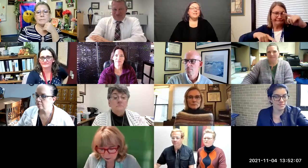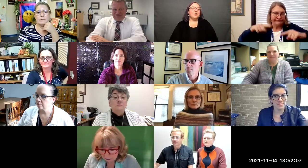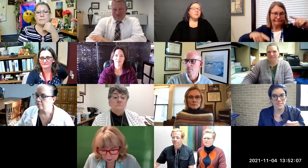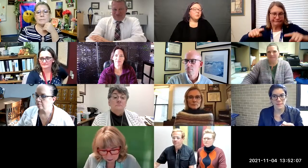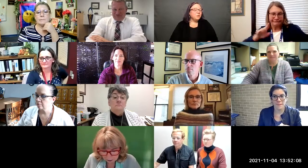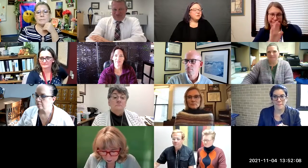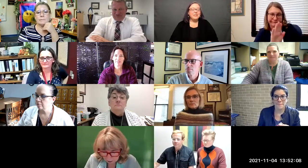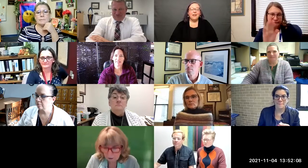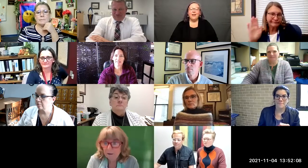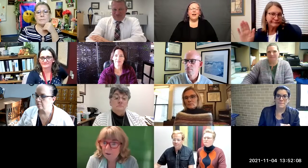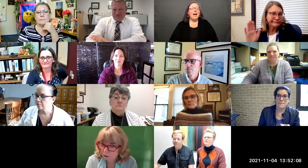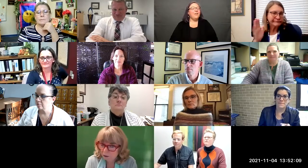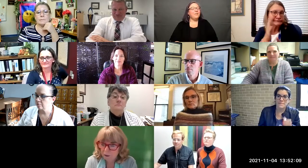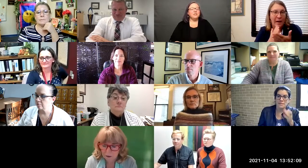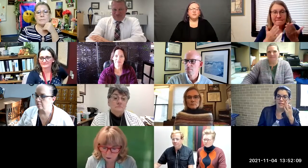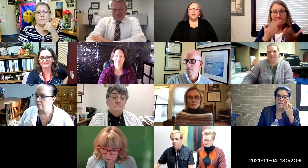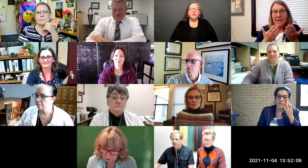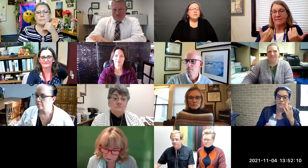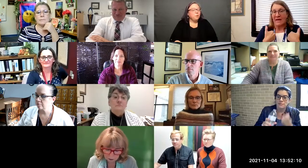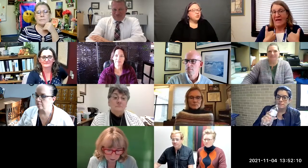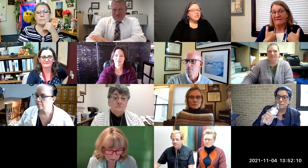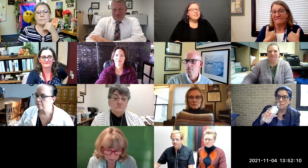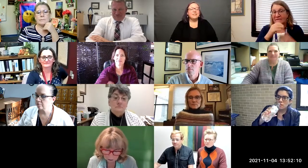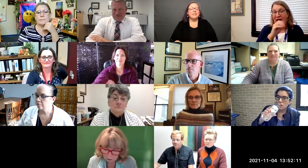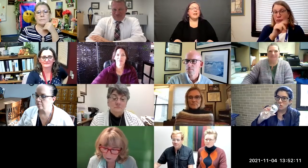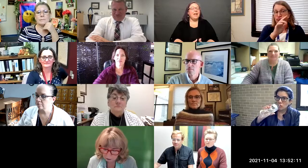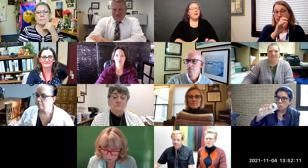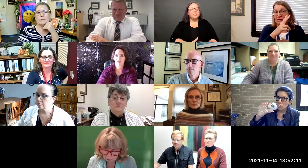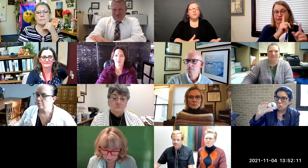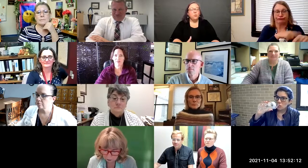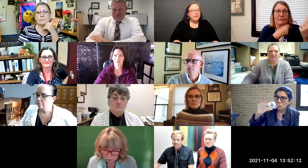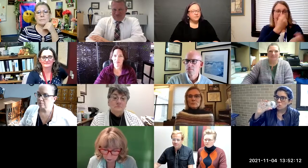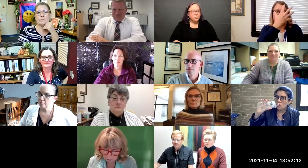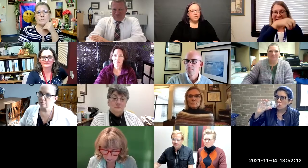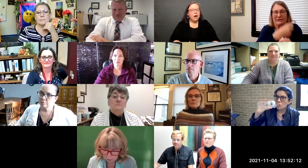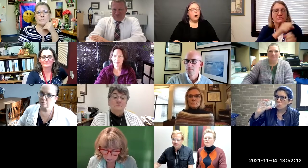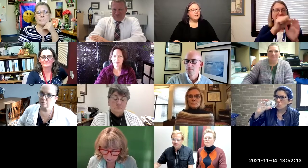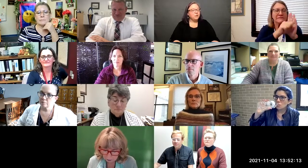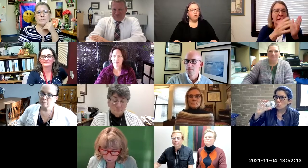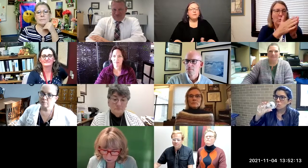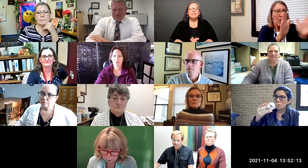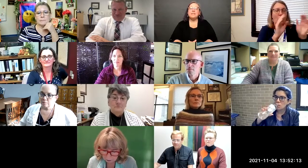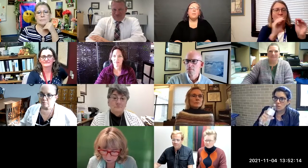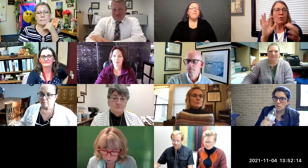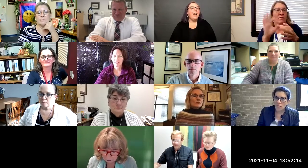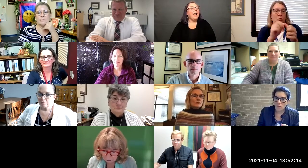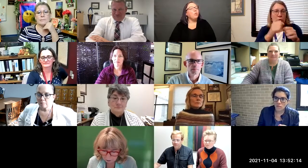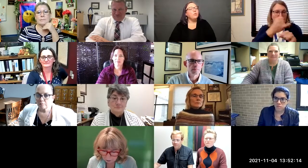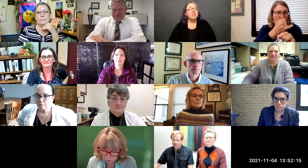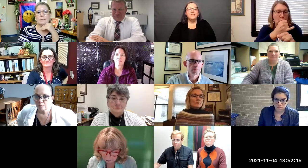Some schools have diverse approaches. They have different ways of doing their outreach programs. Some have had outreach